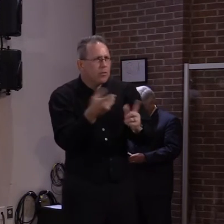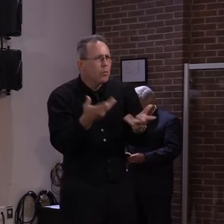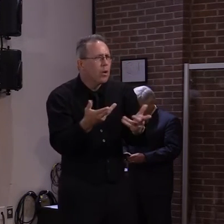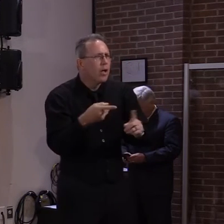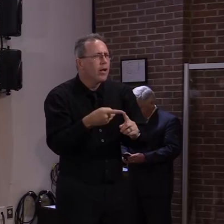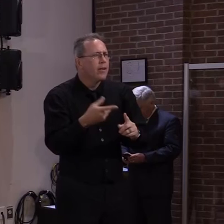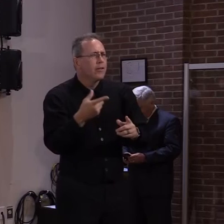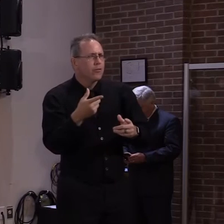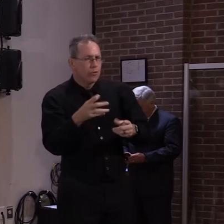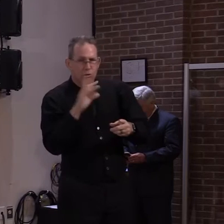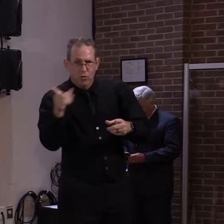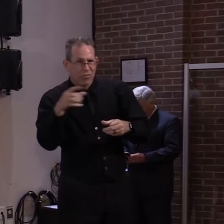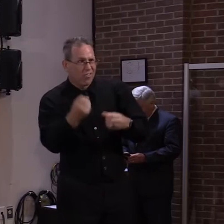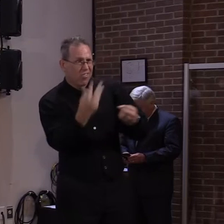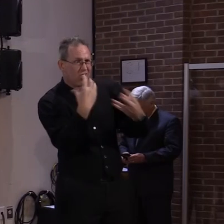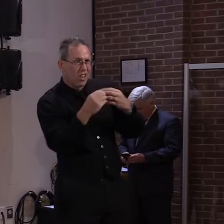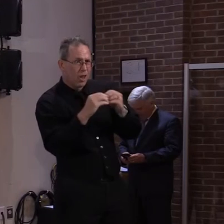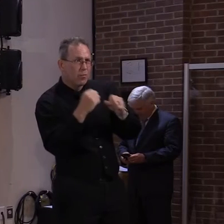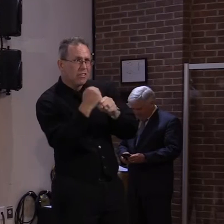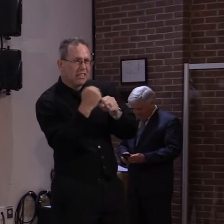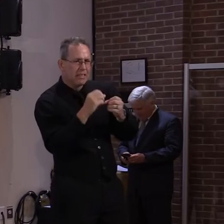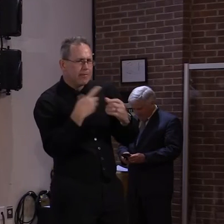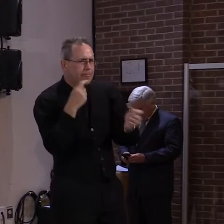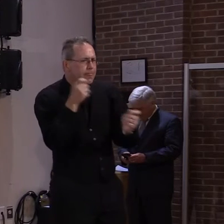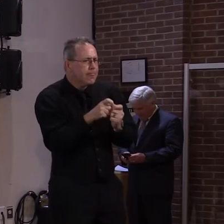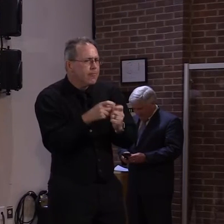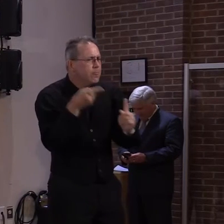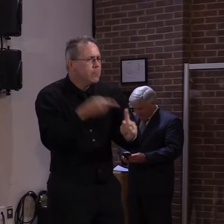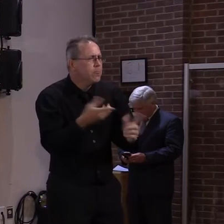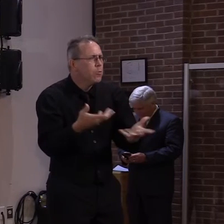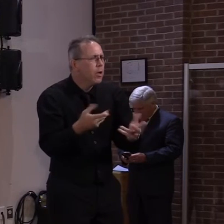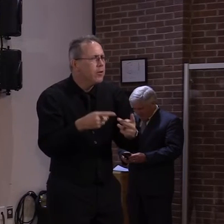the $250 million. That was my proposal, but